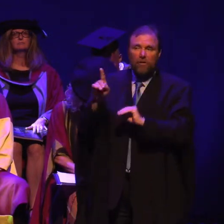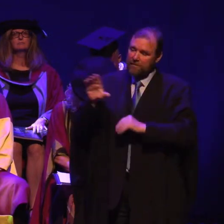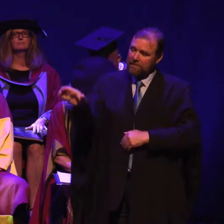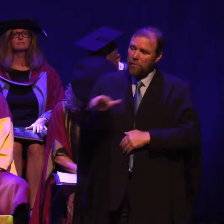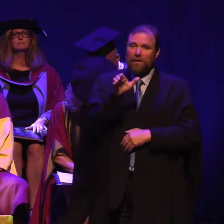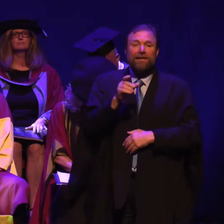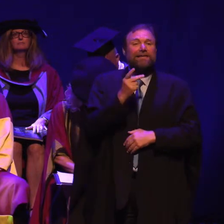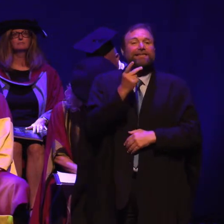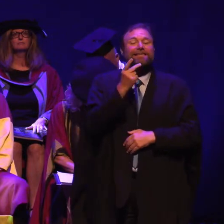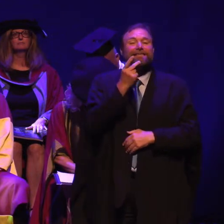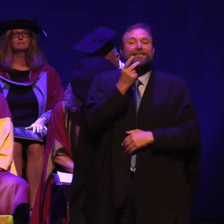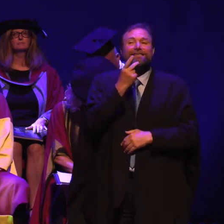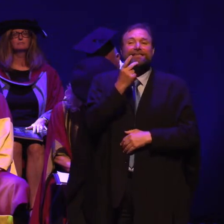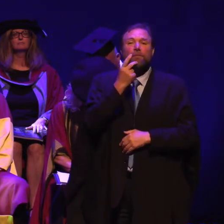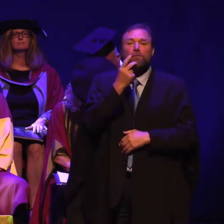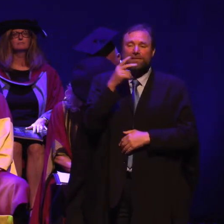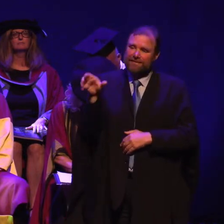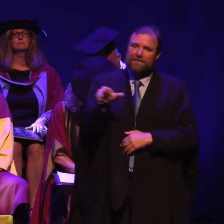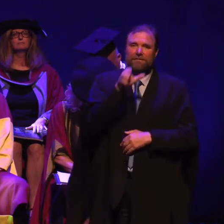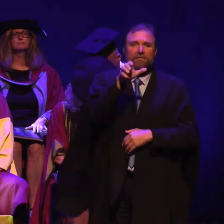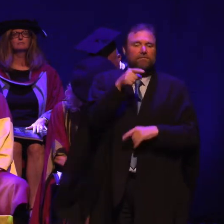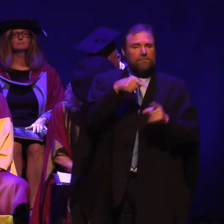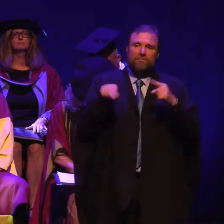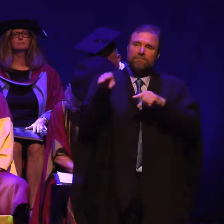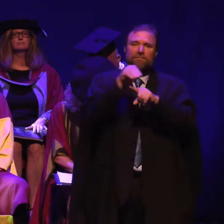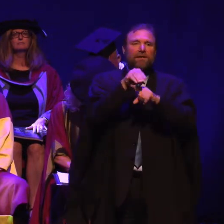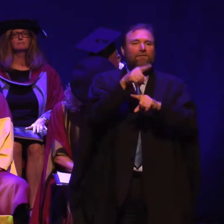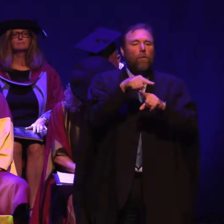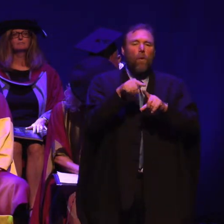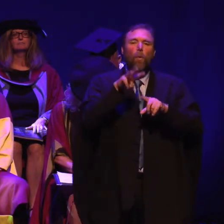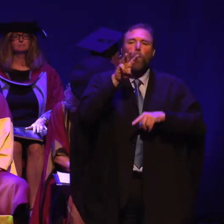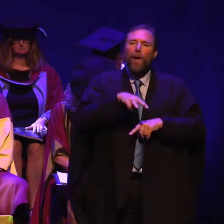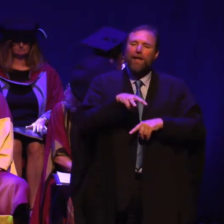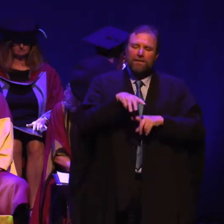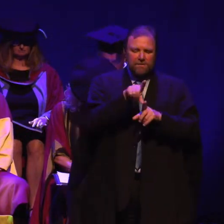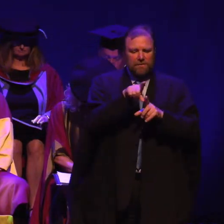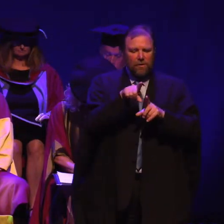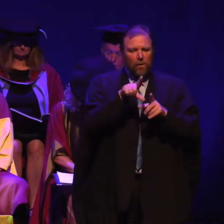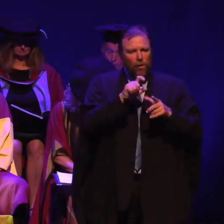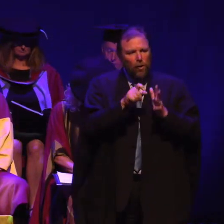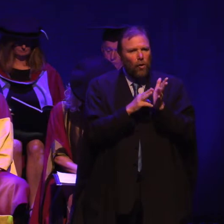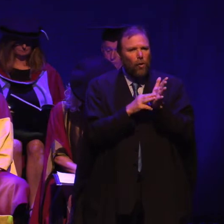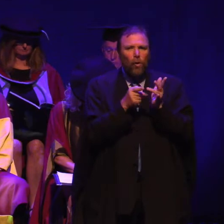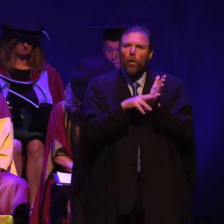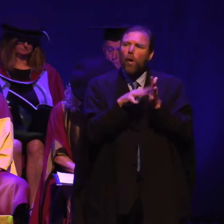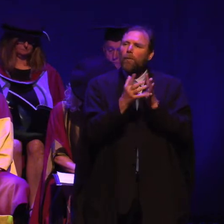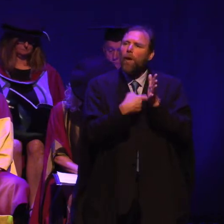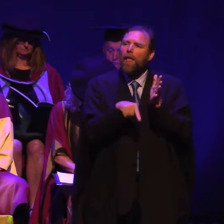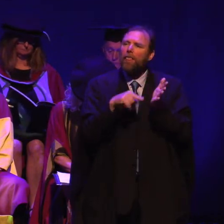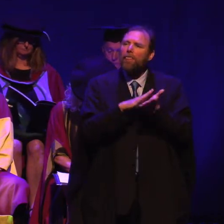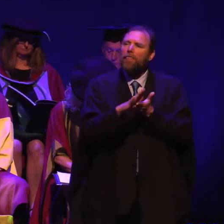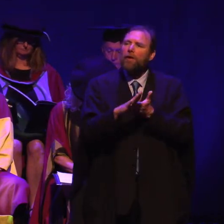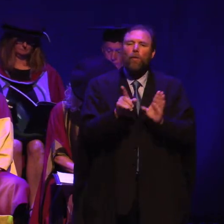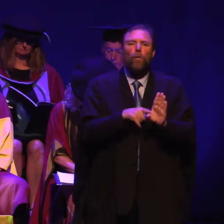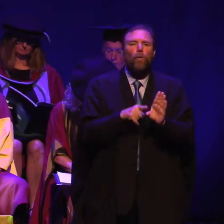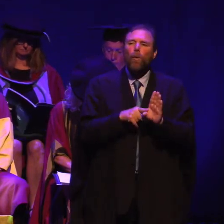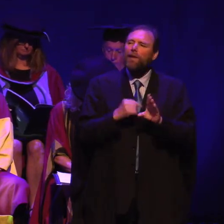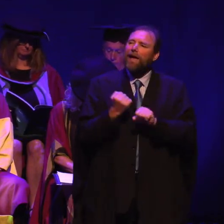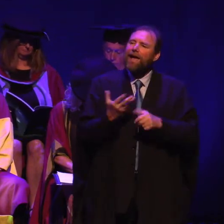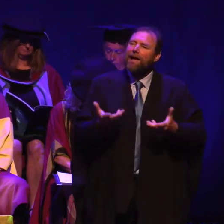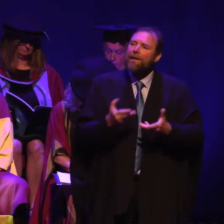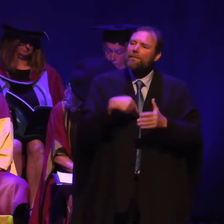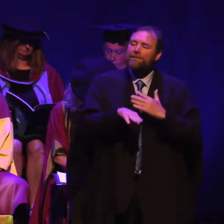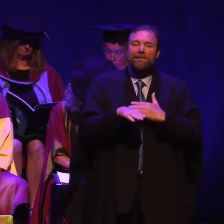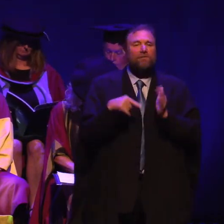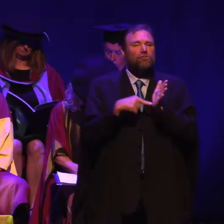chef de mission for Wales Commonwealth Youth Games in Trinidad and Tobago. And Cardiff Met